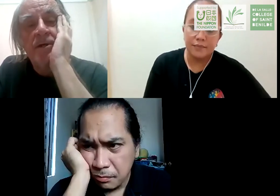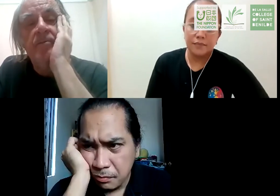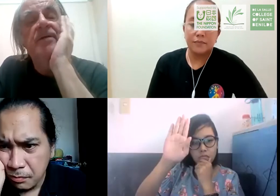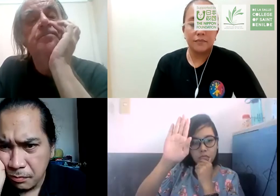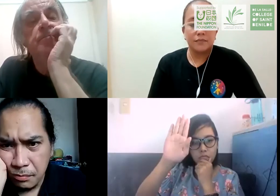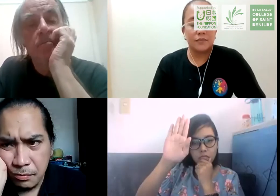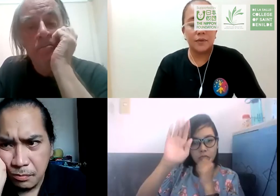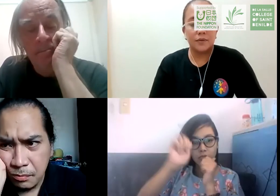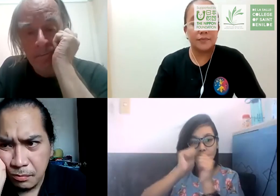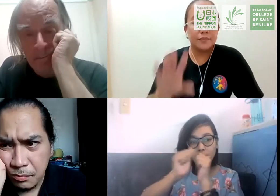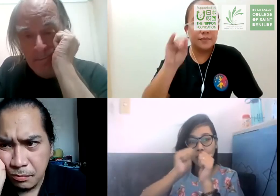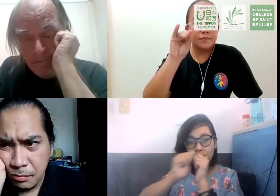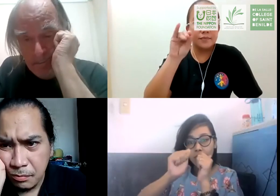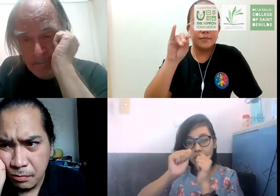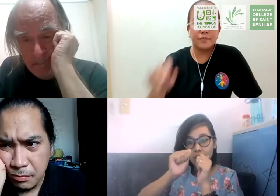Yes, Yami?